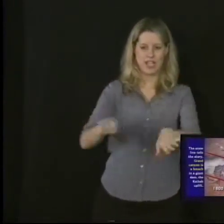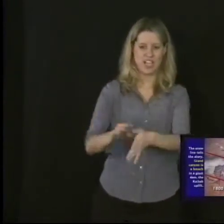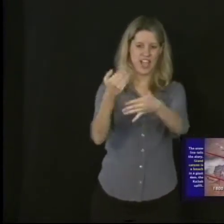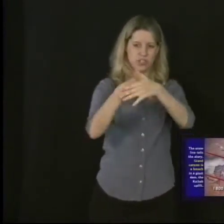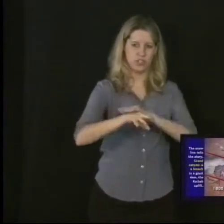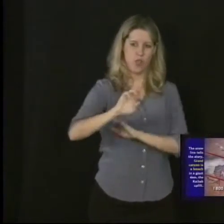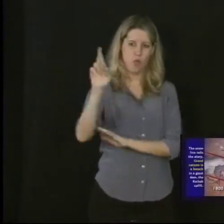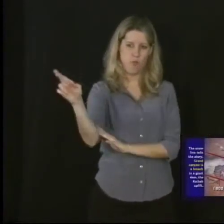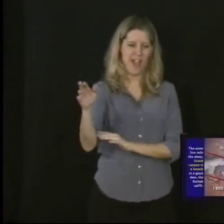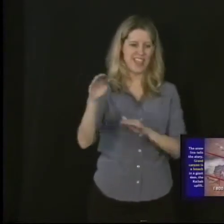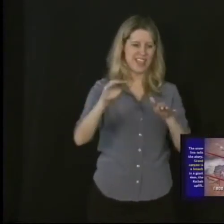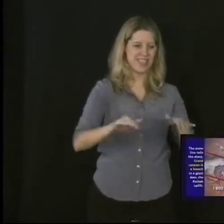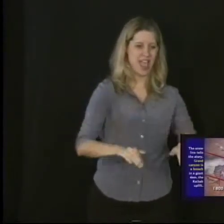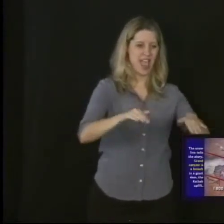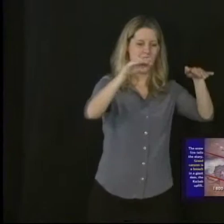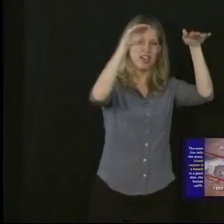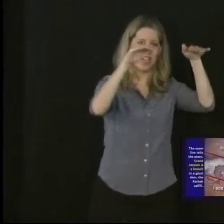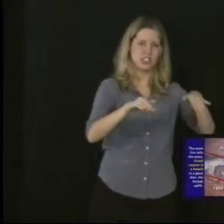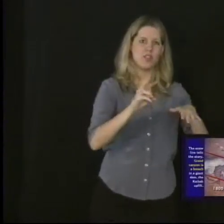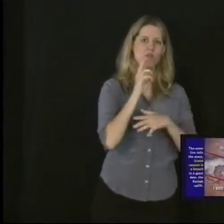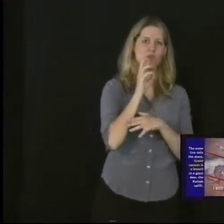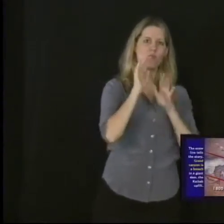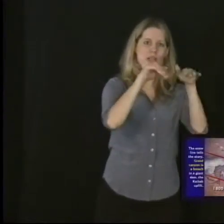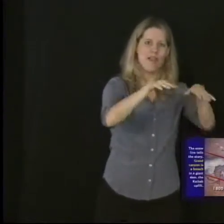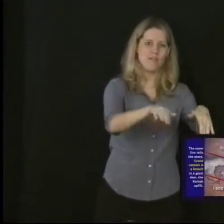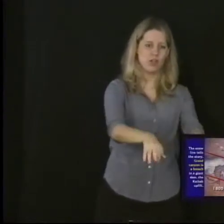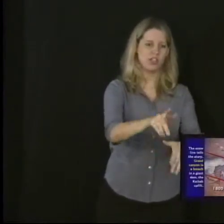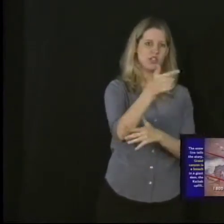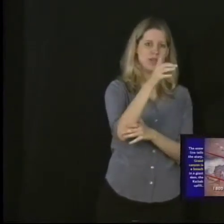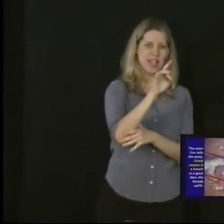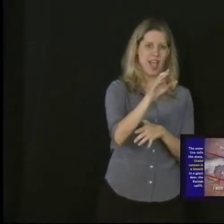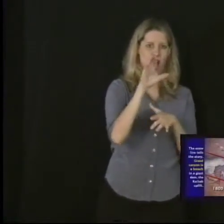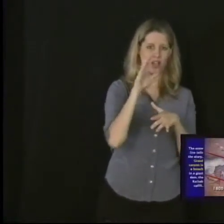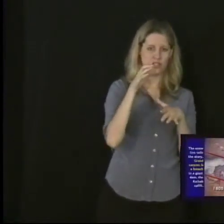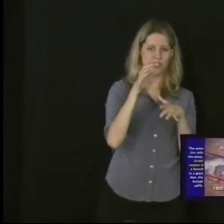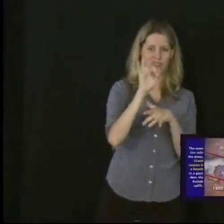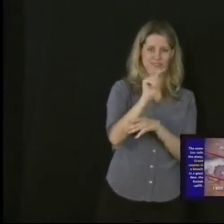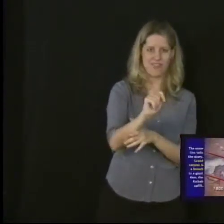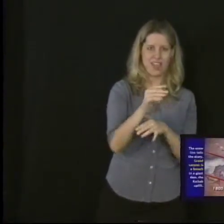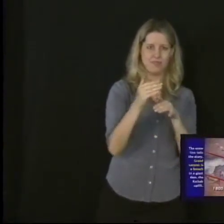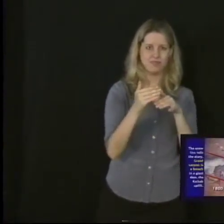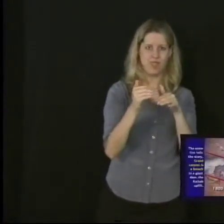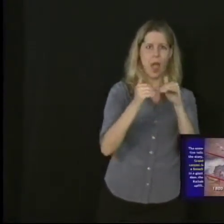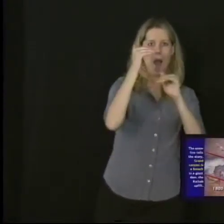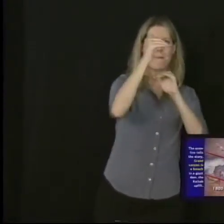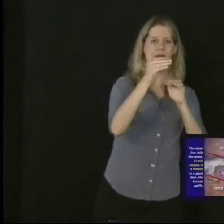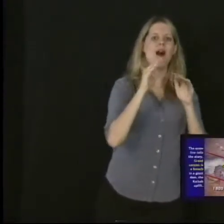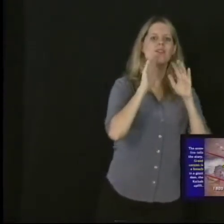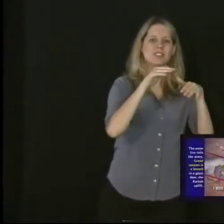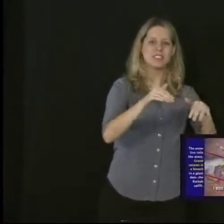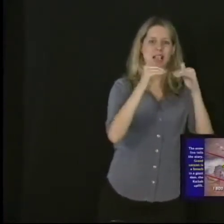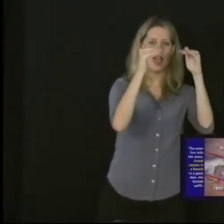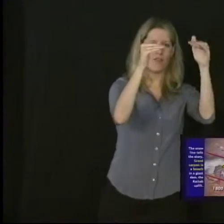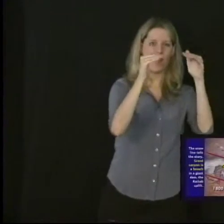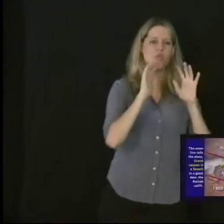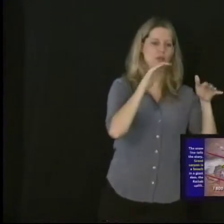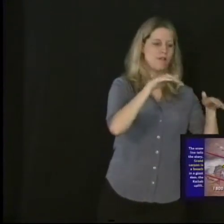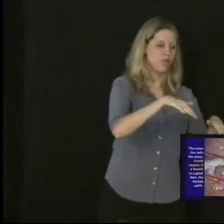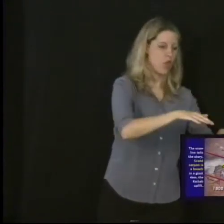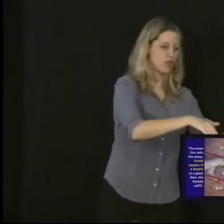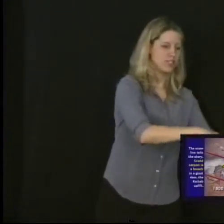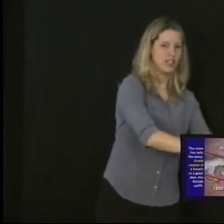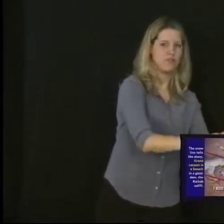The elevation of the river at that point is 2,800 feet above sea level. The river flows downhill for 270 miles and